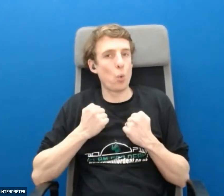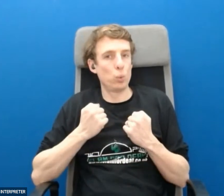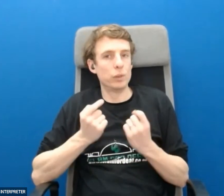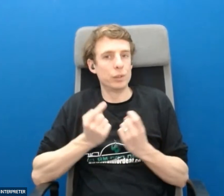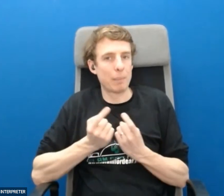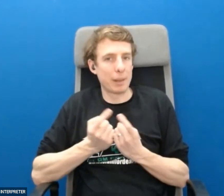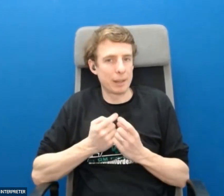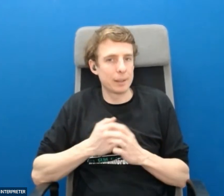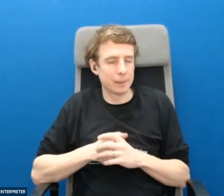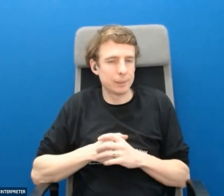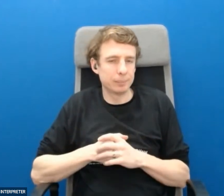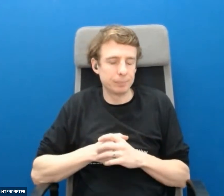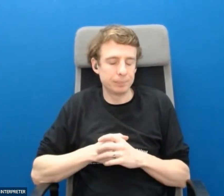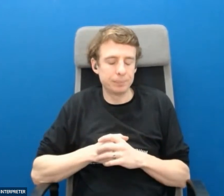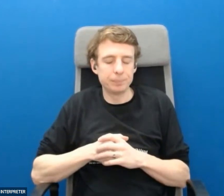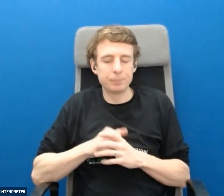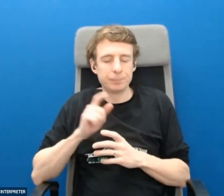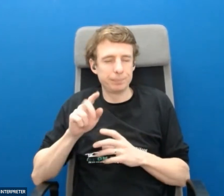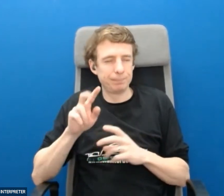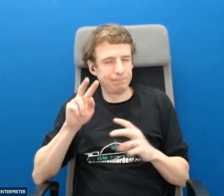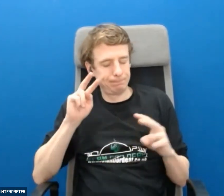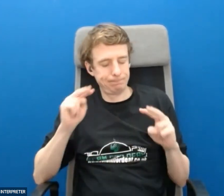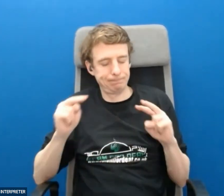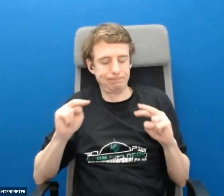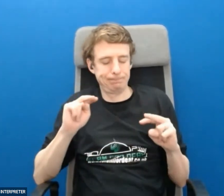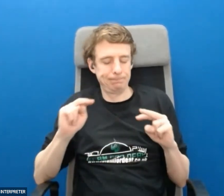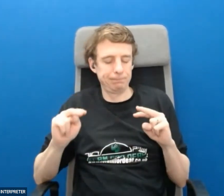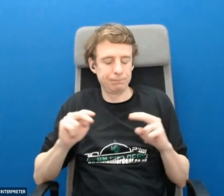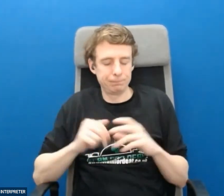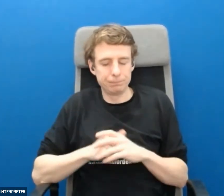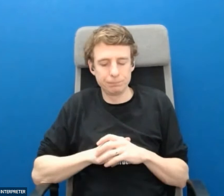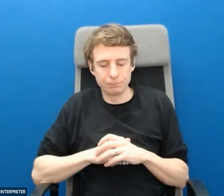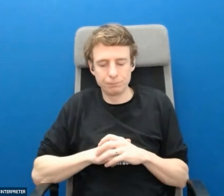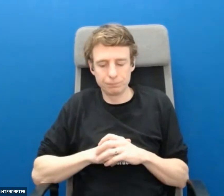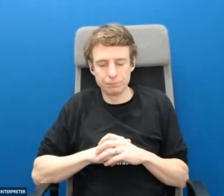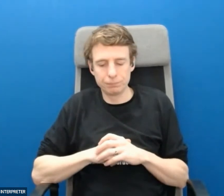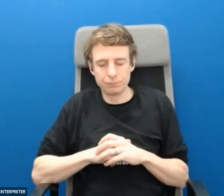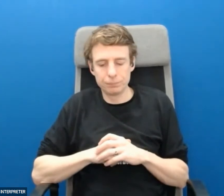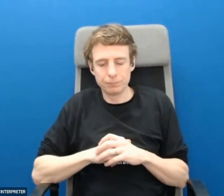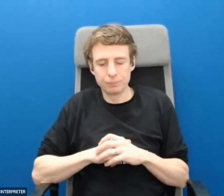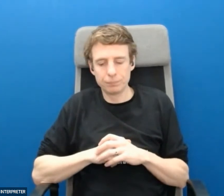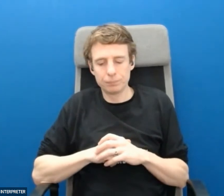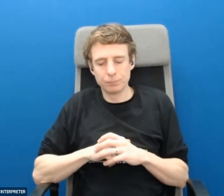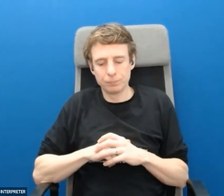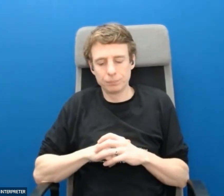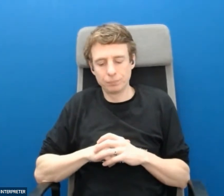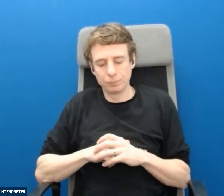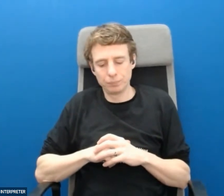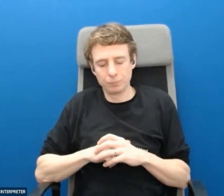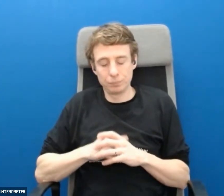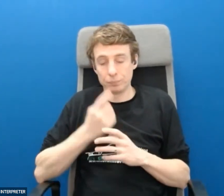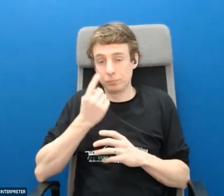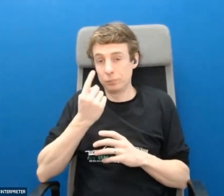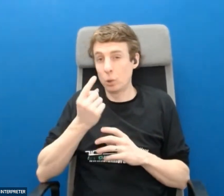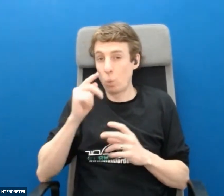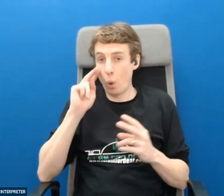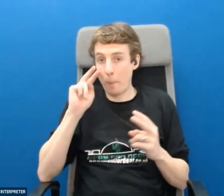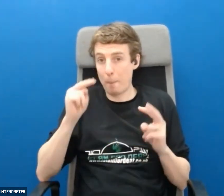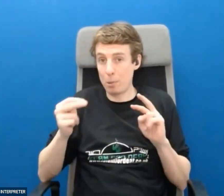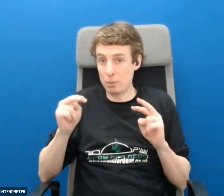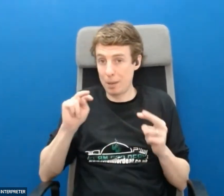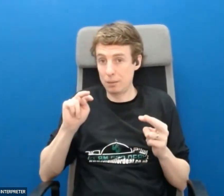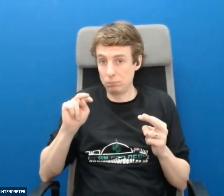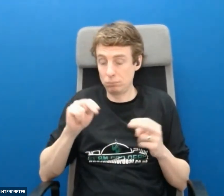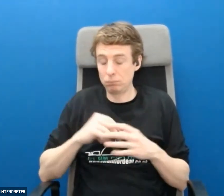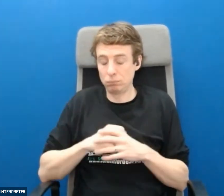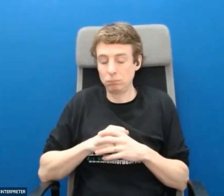The first of those angles is that the ownership of the individual